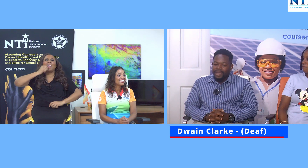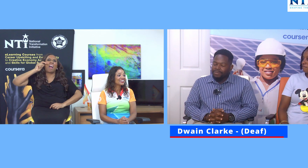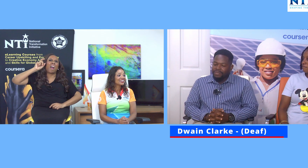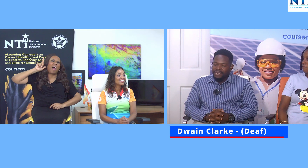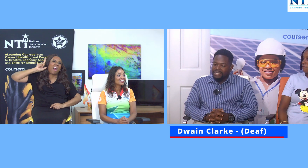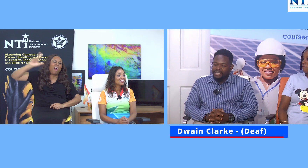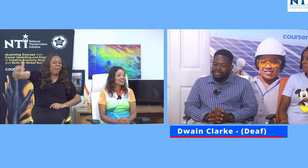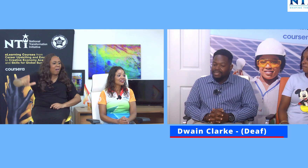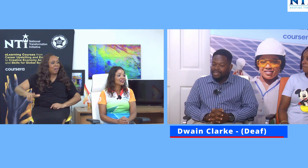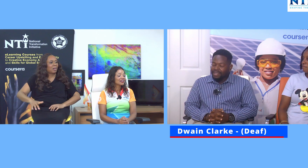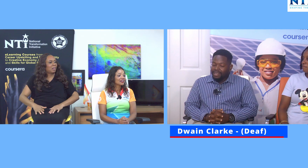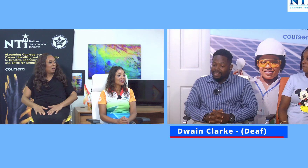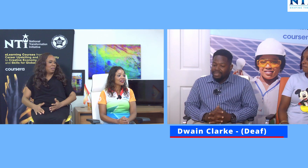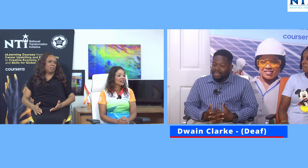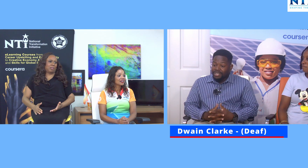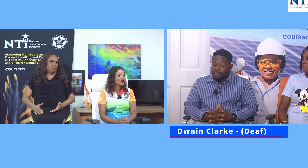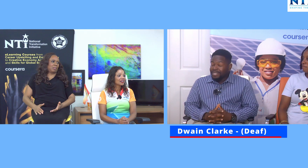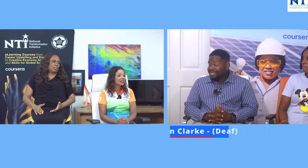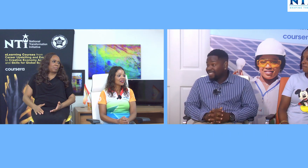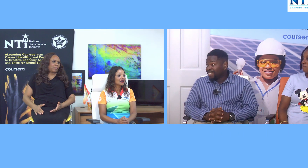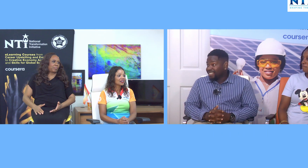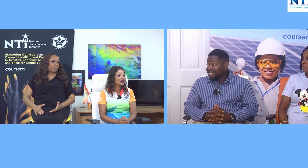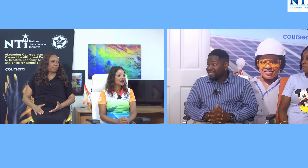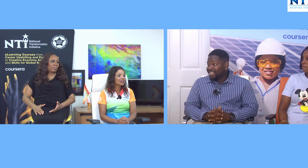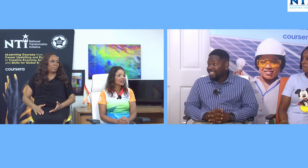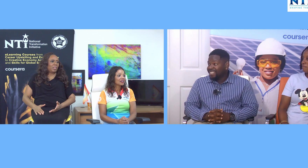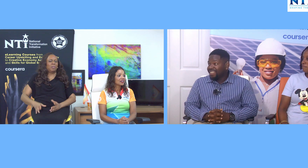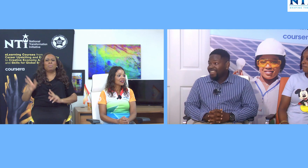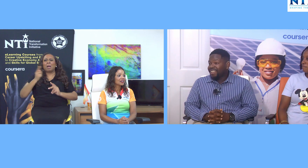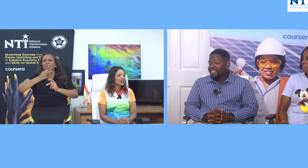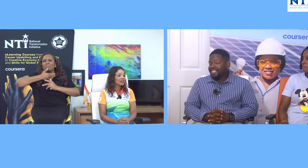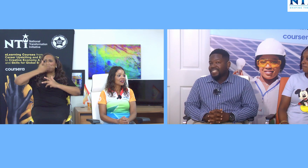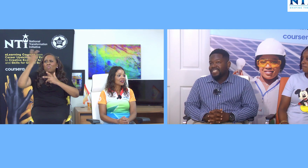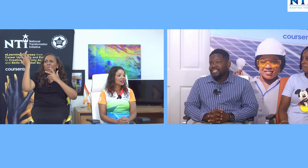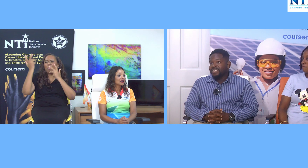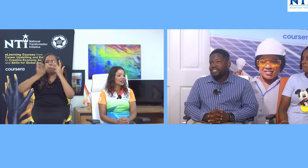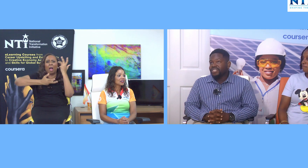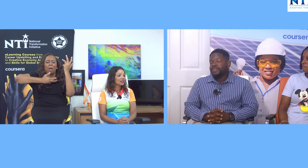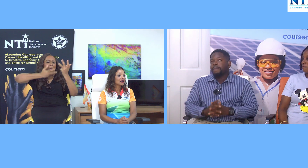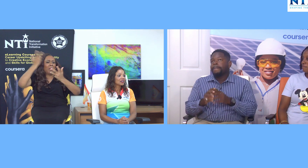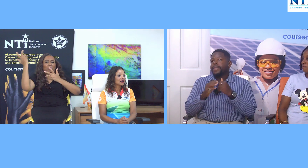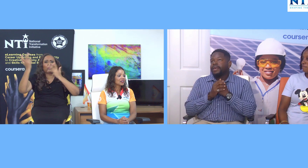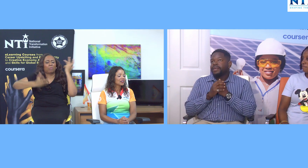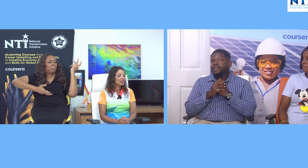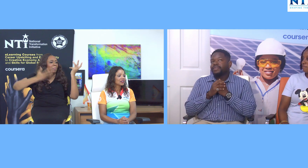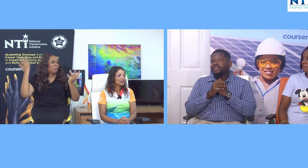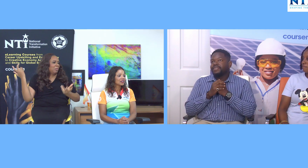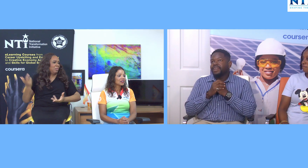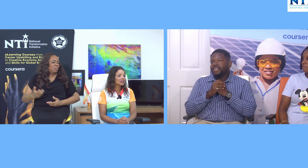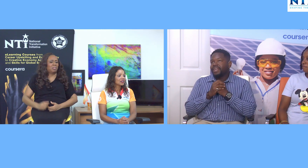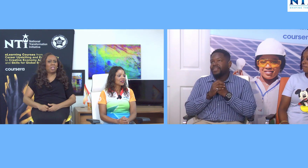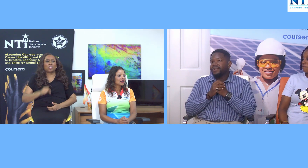Yelling. My observations and experience yelling, right? And just